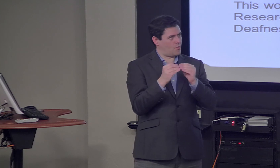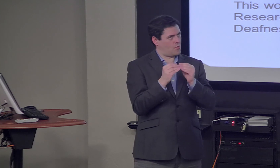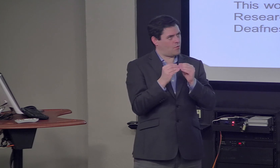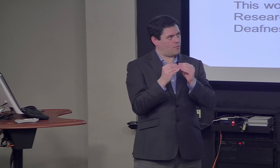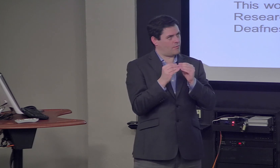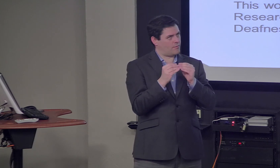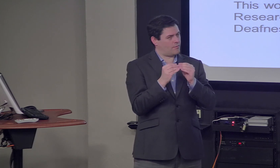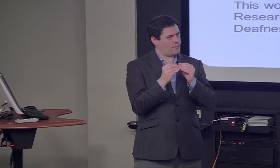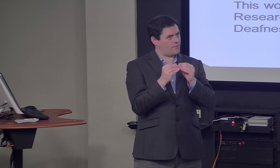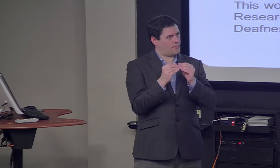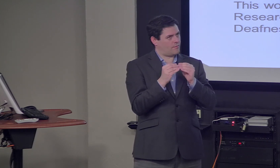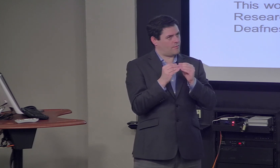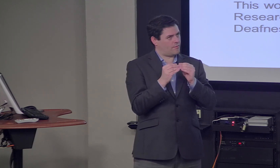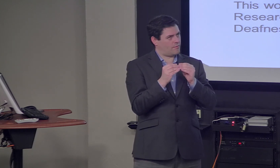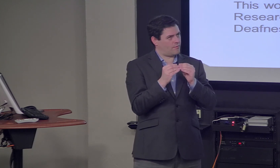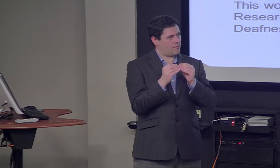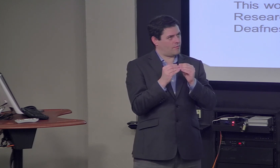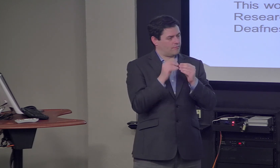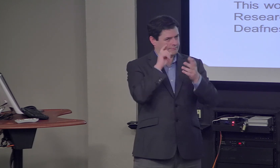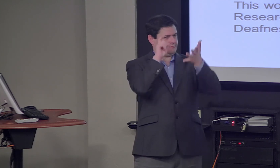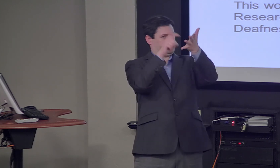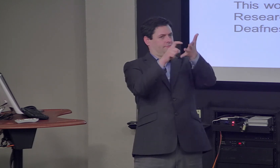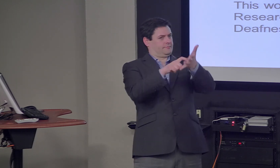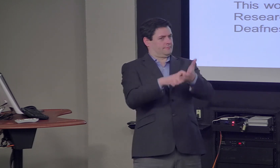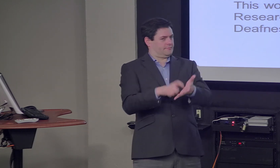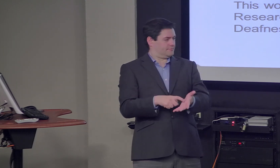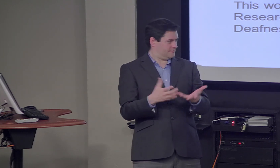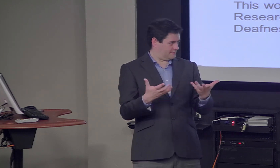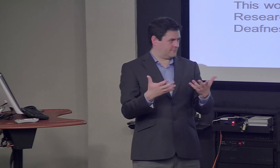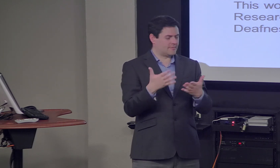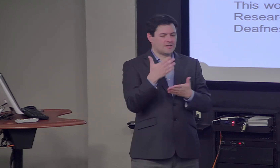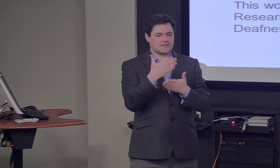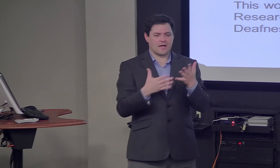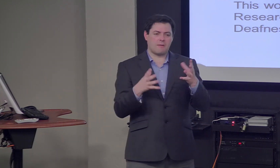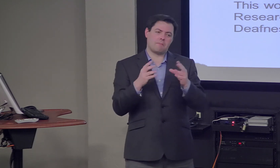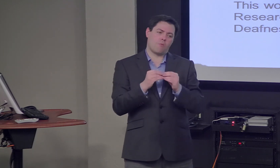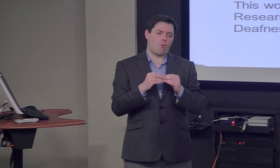different levels of language usage, and